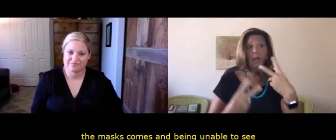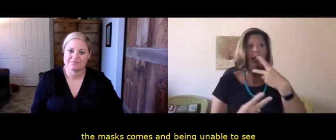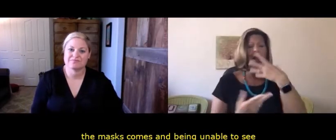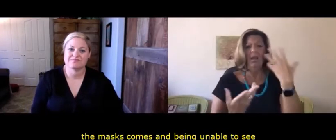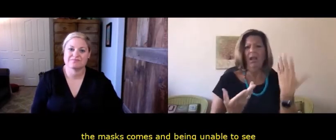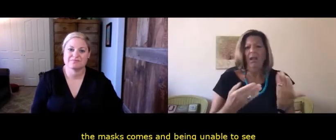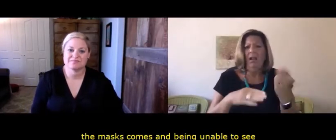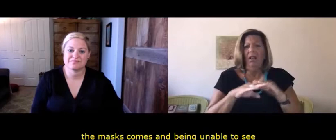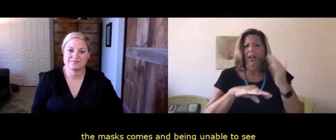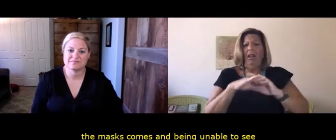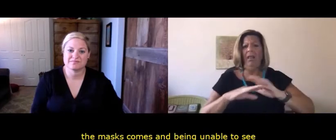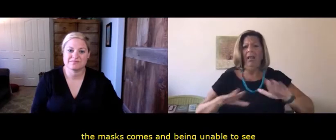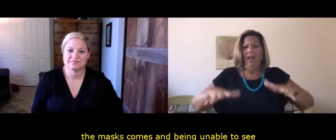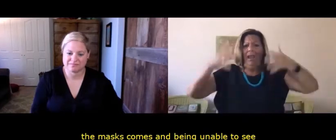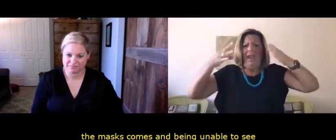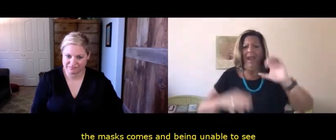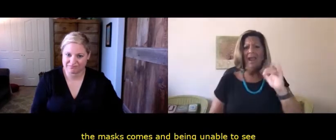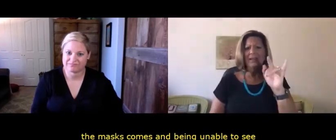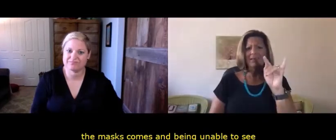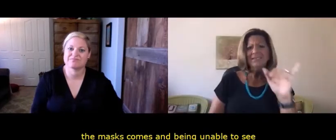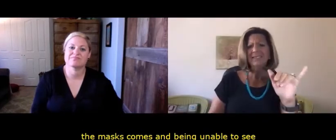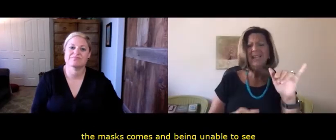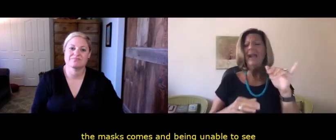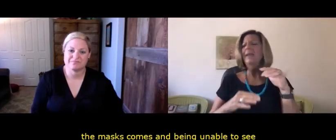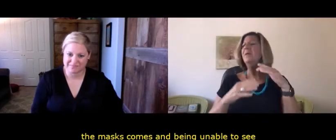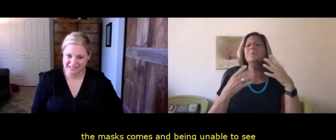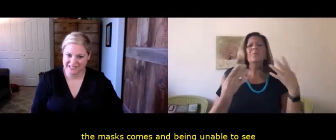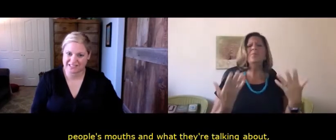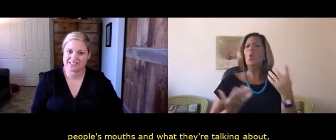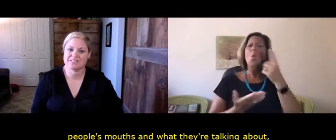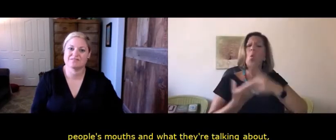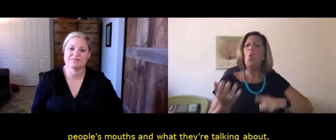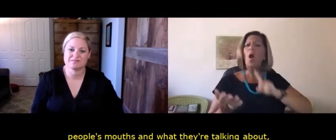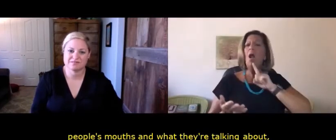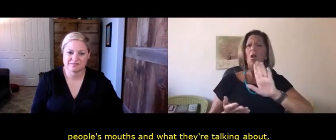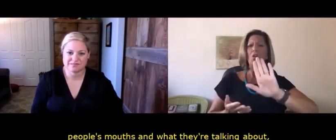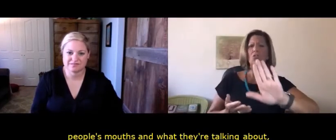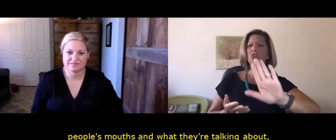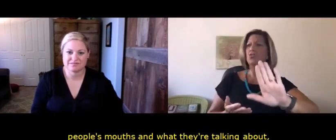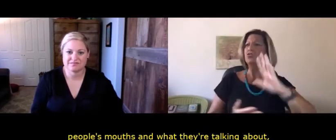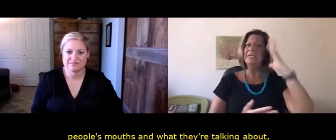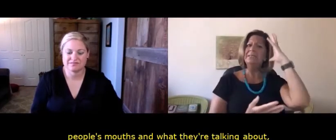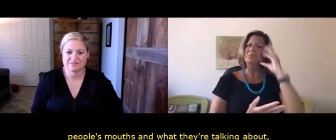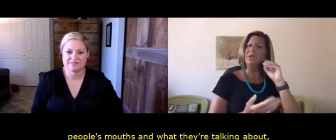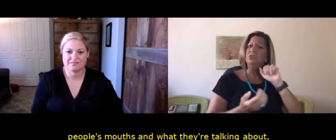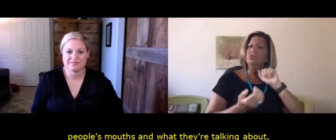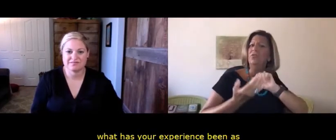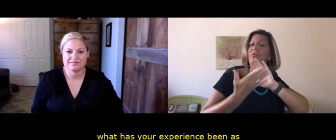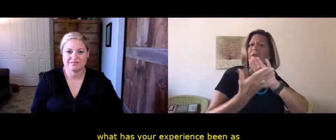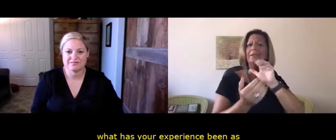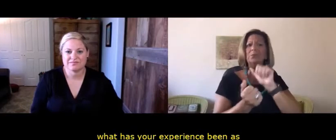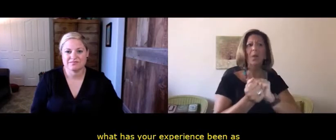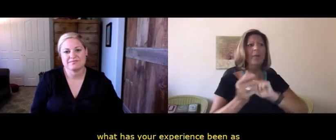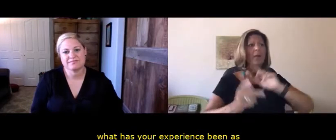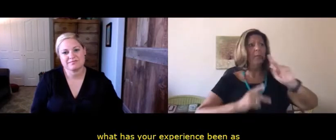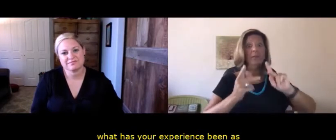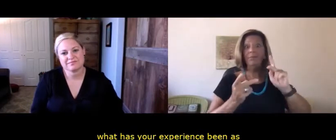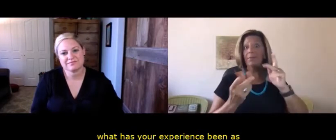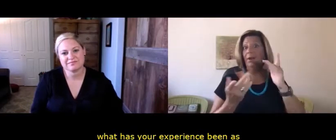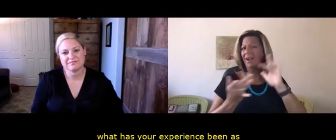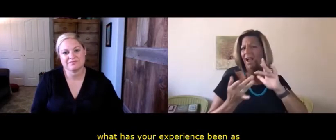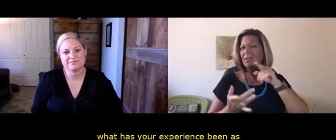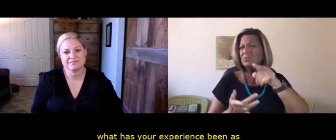of the masks comes and being unable to see people's mouths and what they're talking about, what has